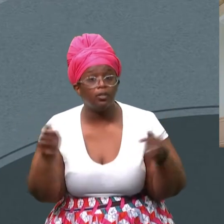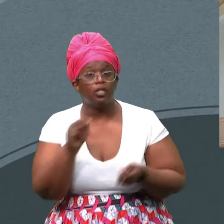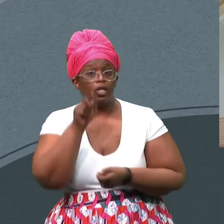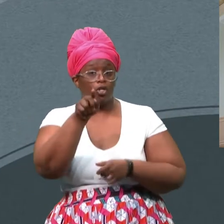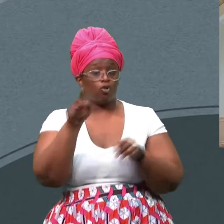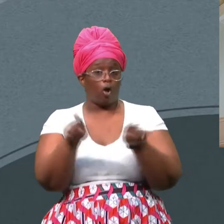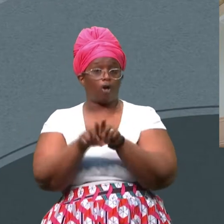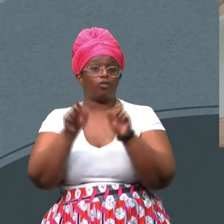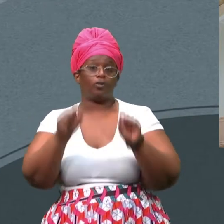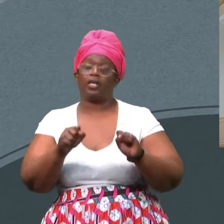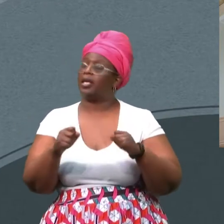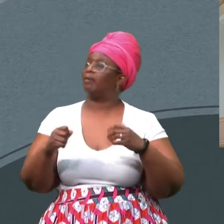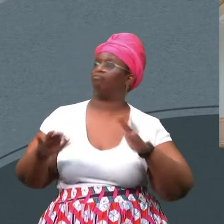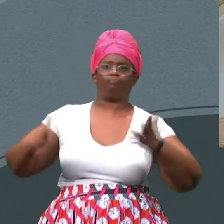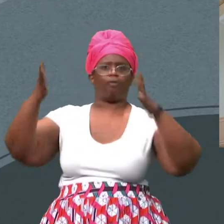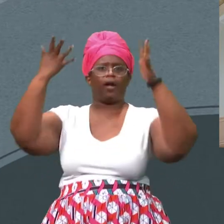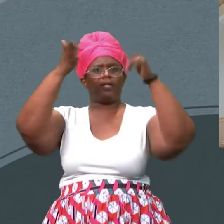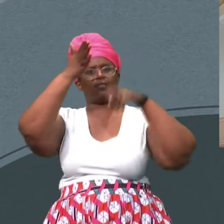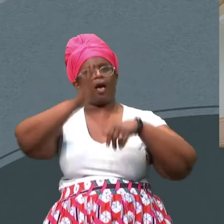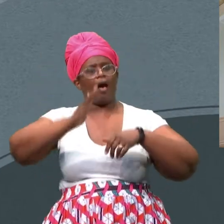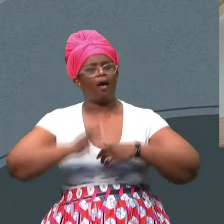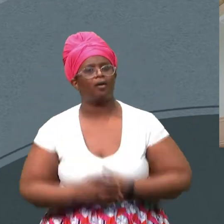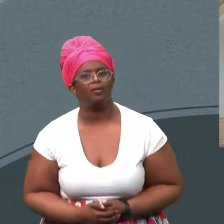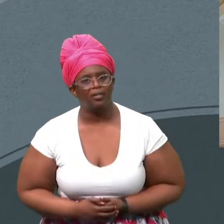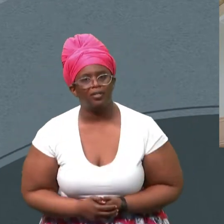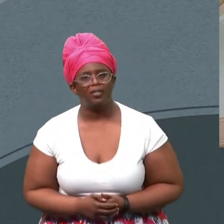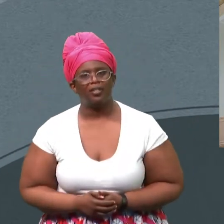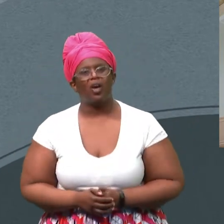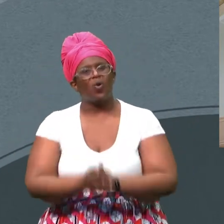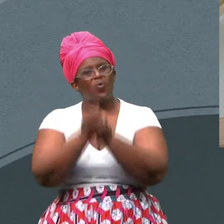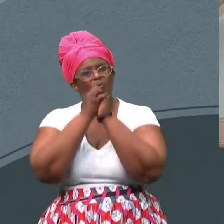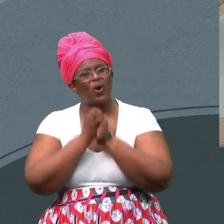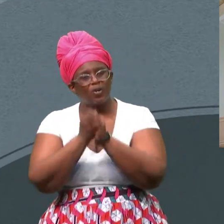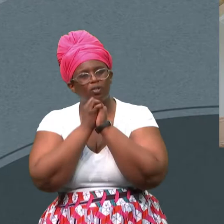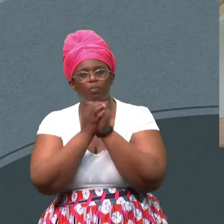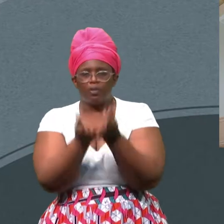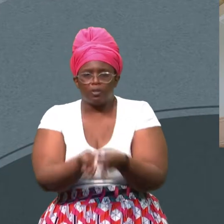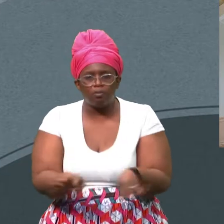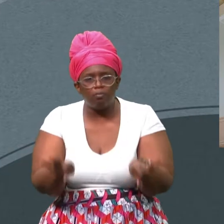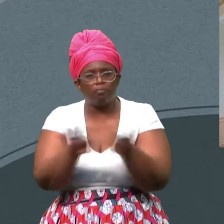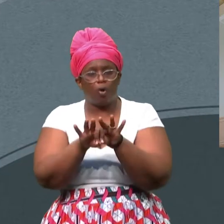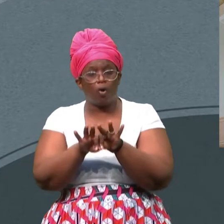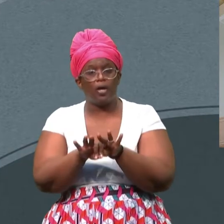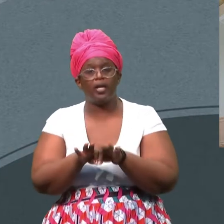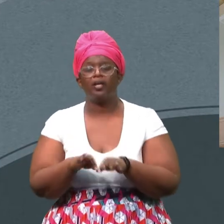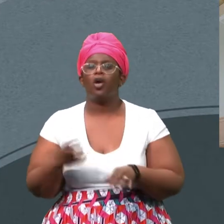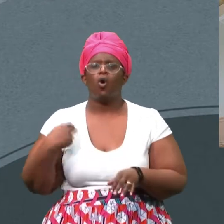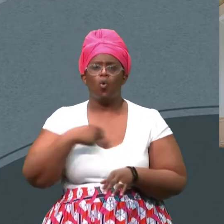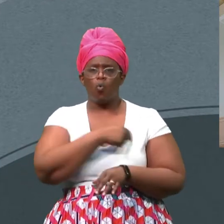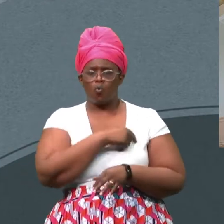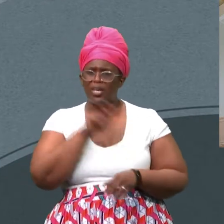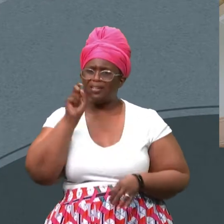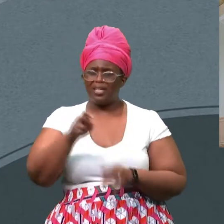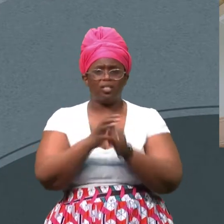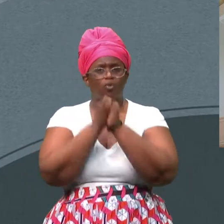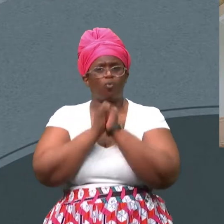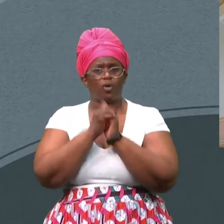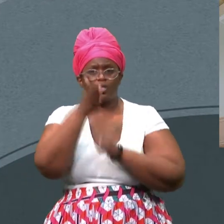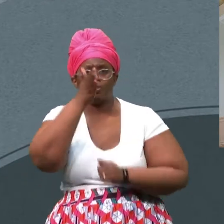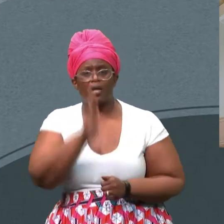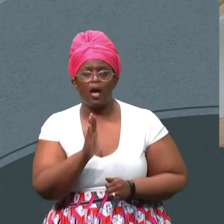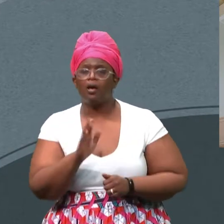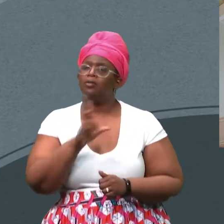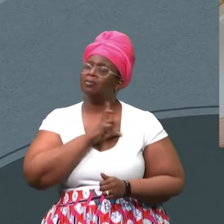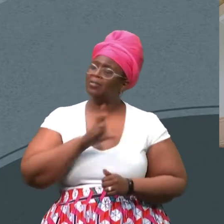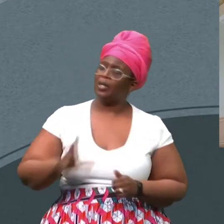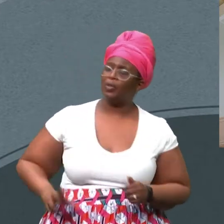moment and offer God some grateful praise. Y'all, worship is important, y'all. As a creature, we need to worship God. And what the Lord